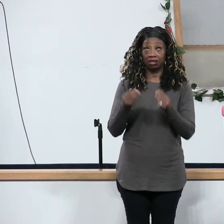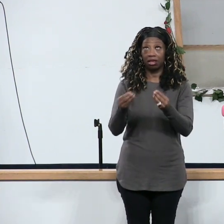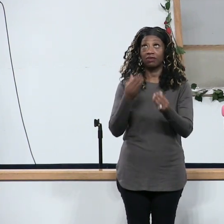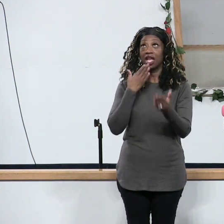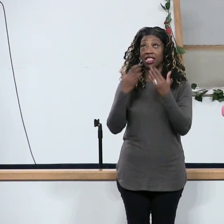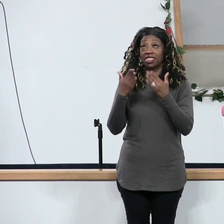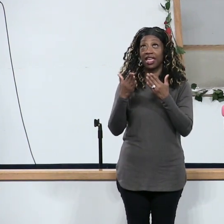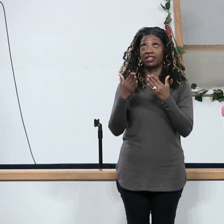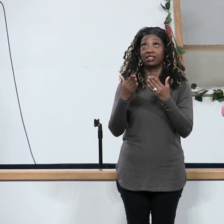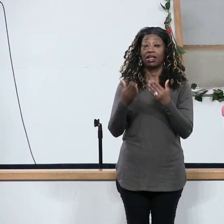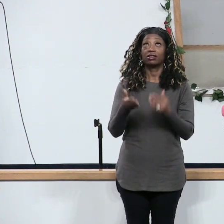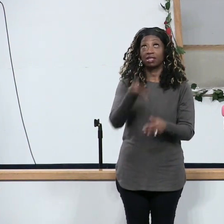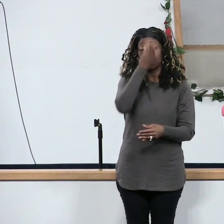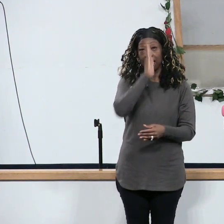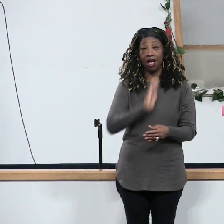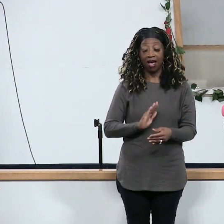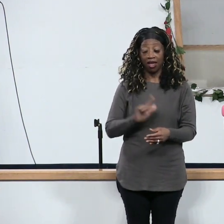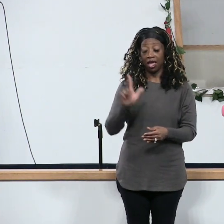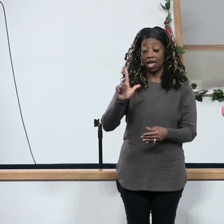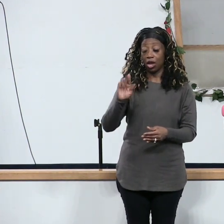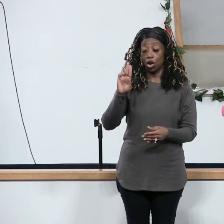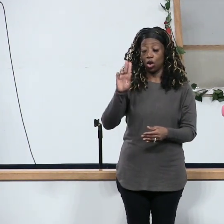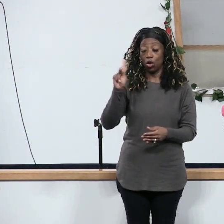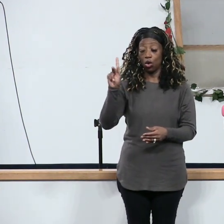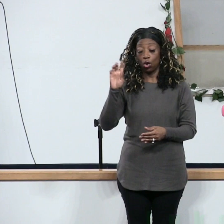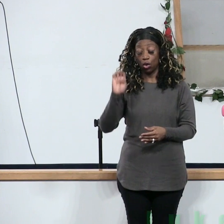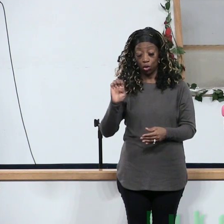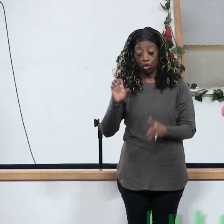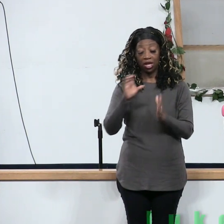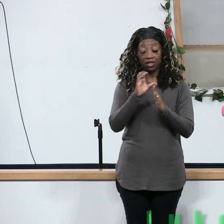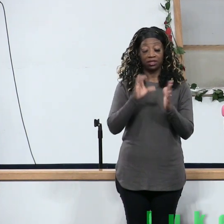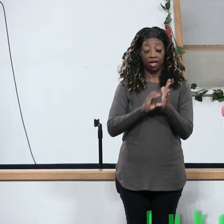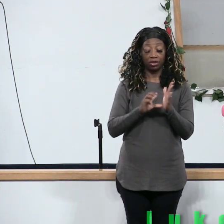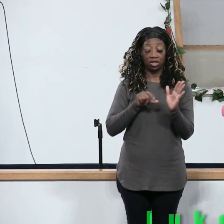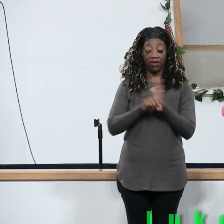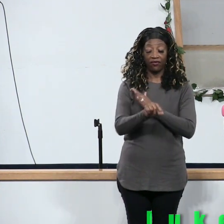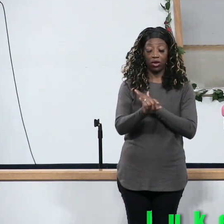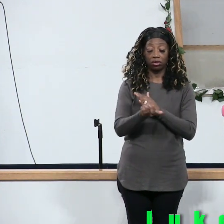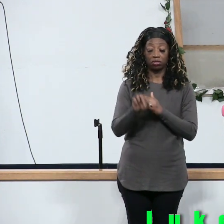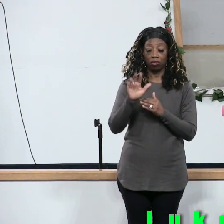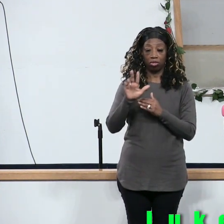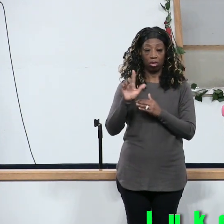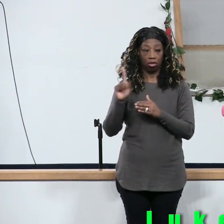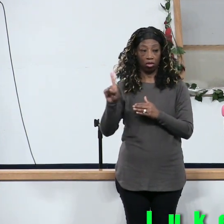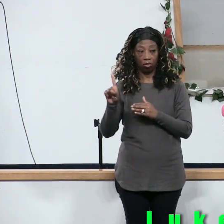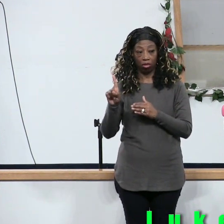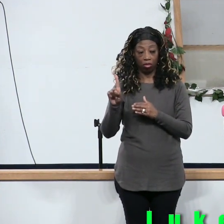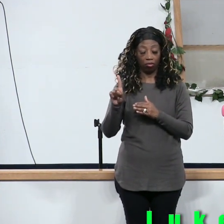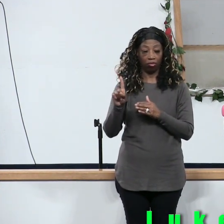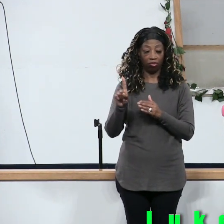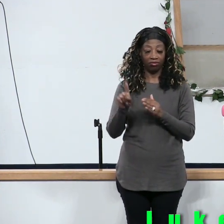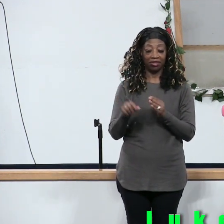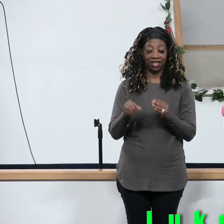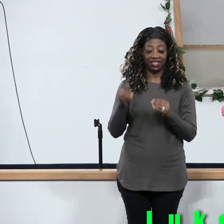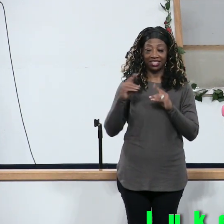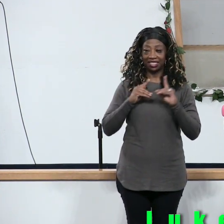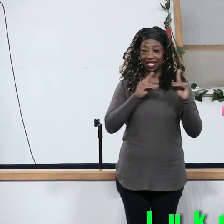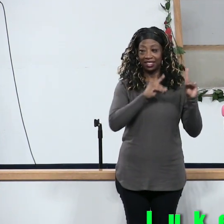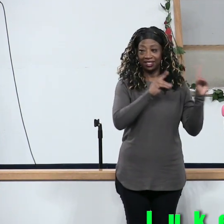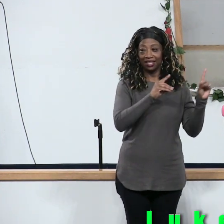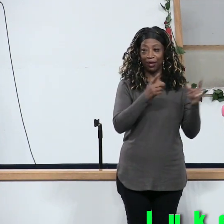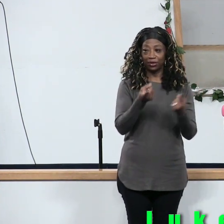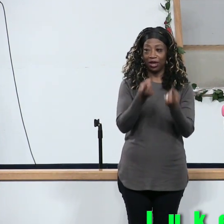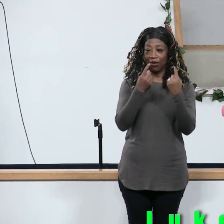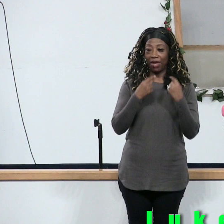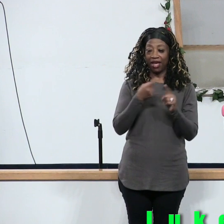in Luke 10:21, when the disciples returned from ministering, the 70 that he sent out, when